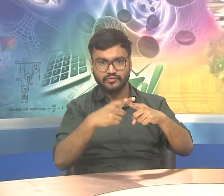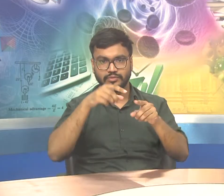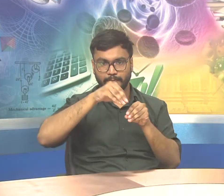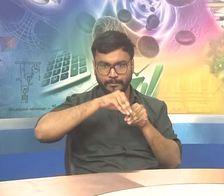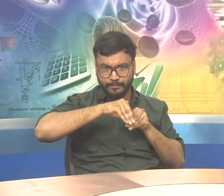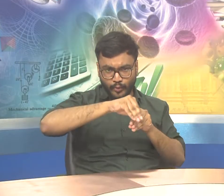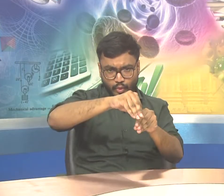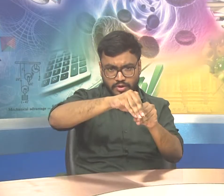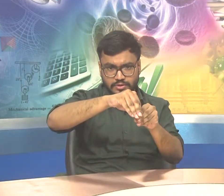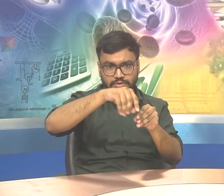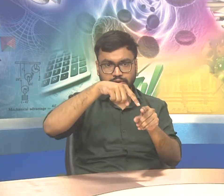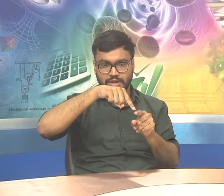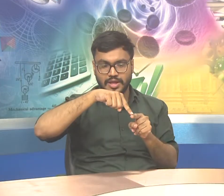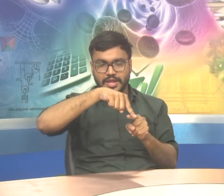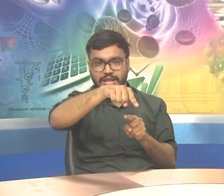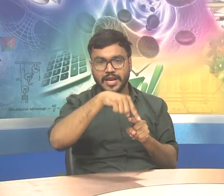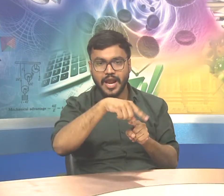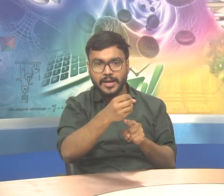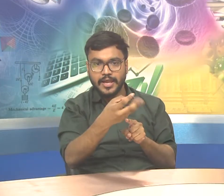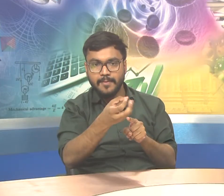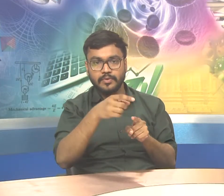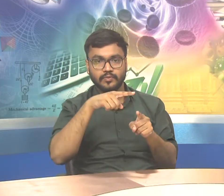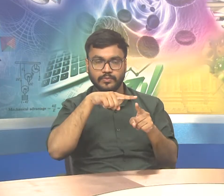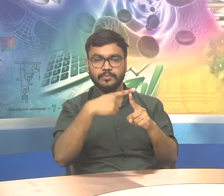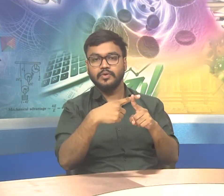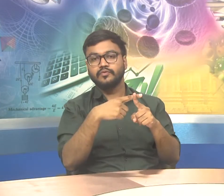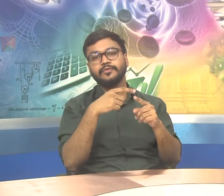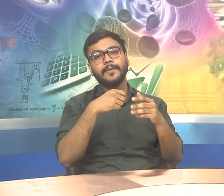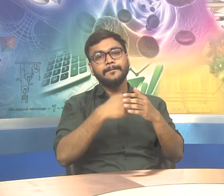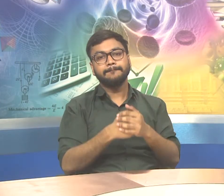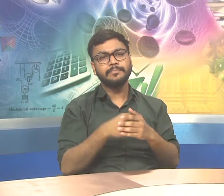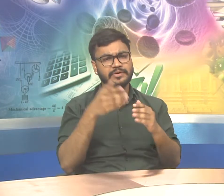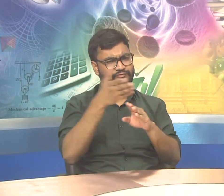We have learned how to calculate work.